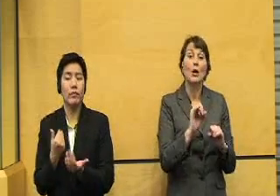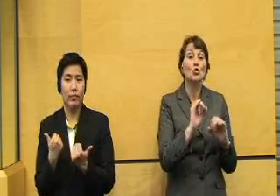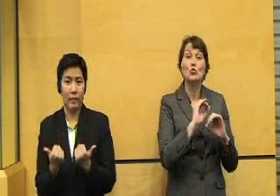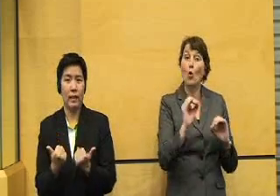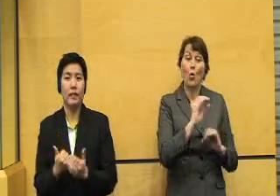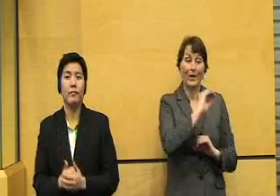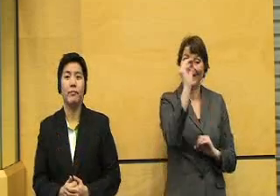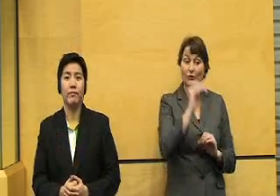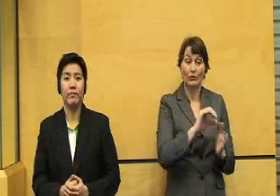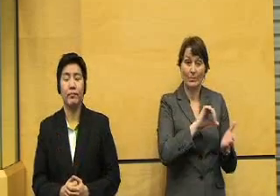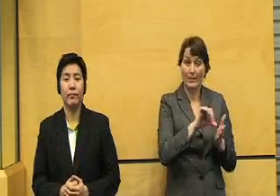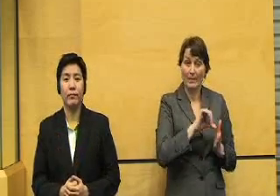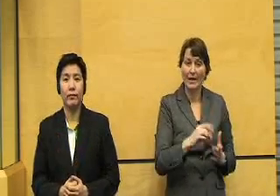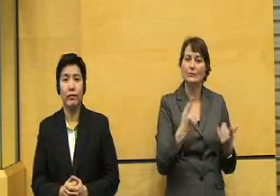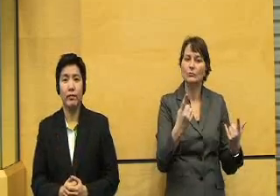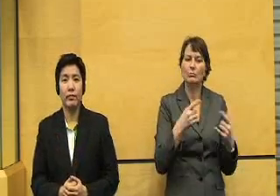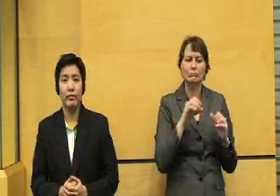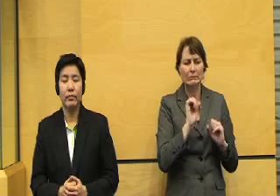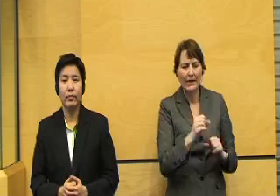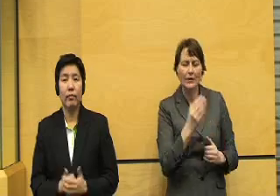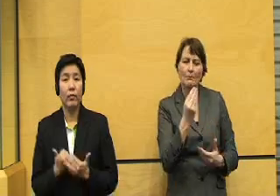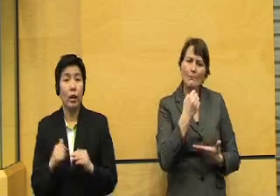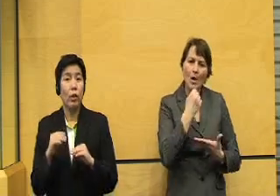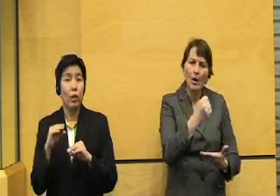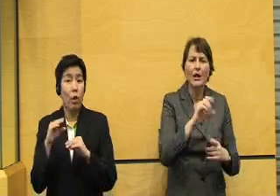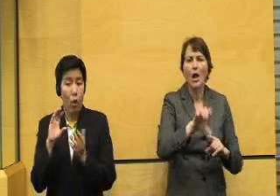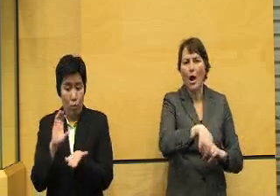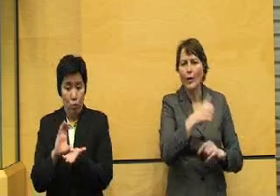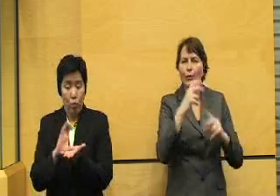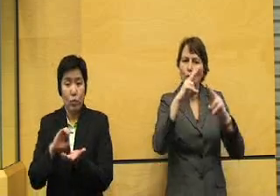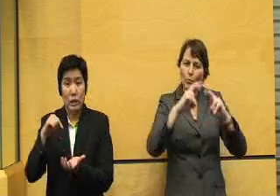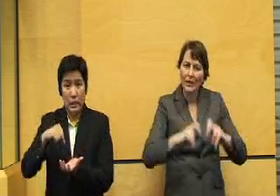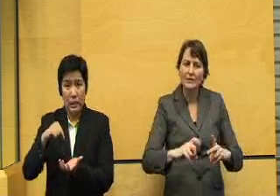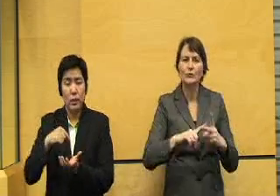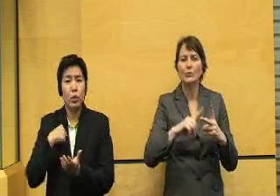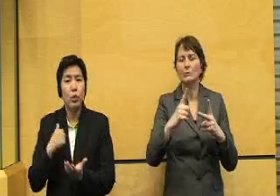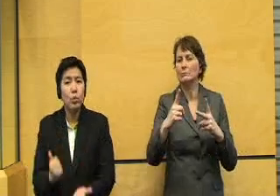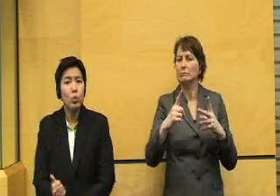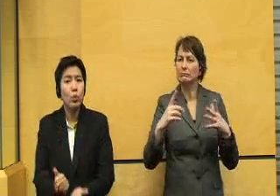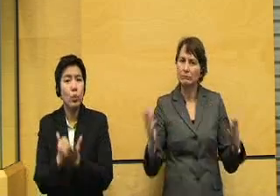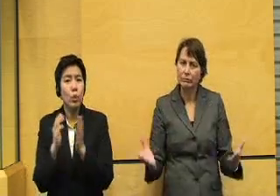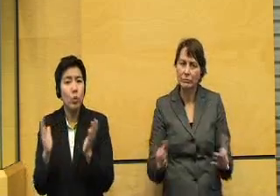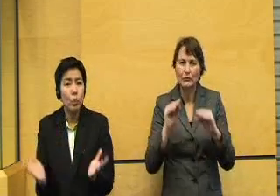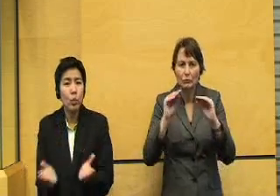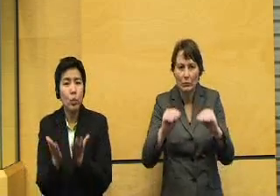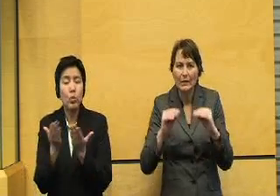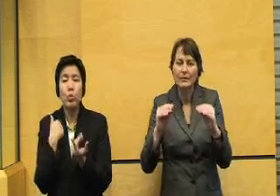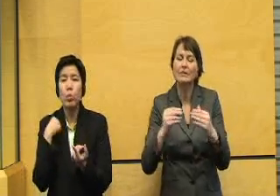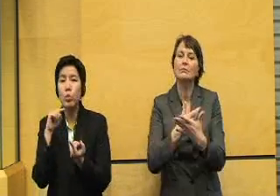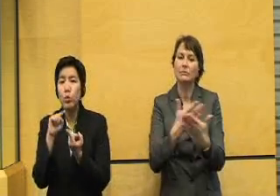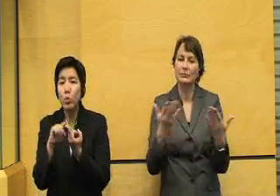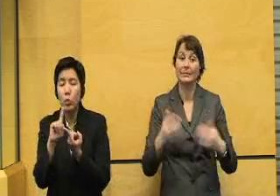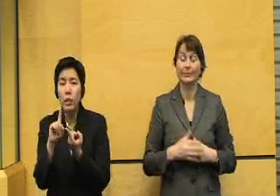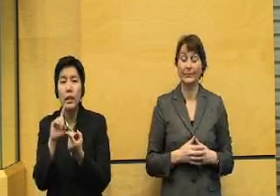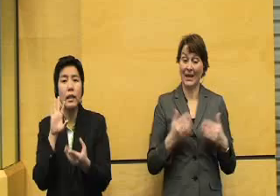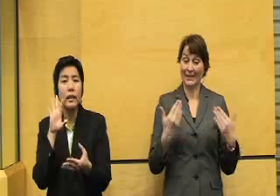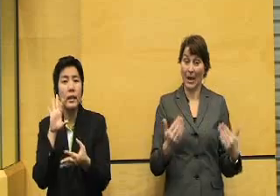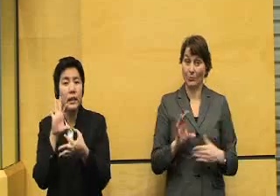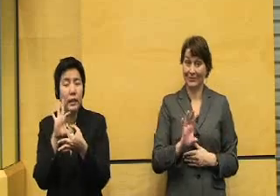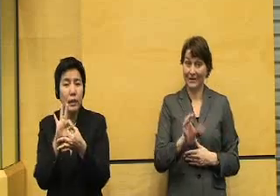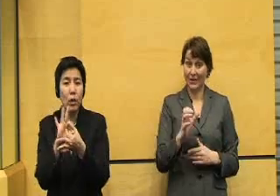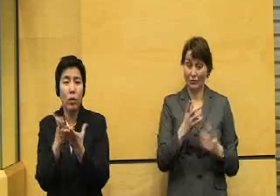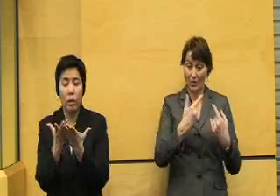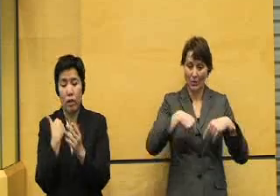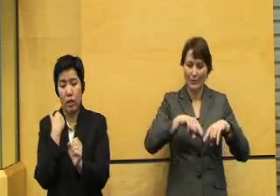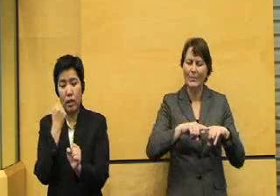capacity building activities, and research on accessible devices. The National Committee is now